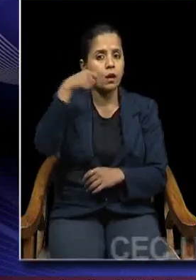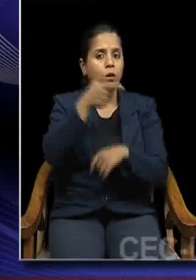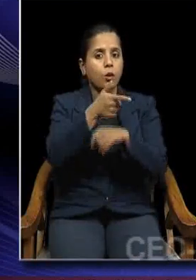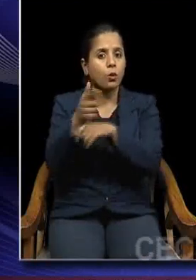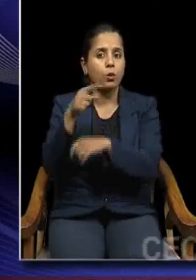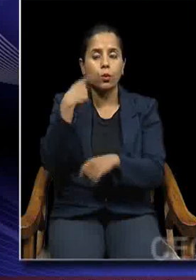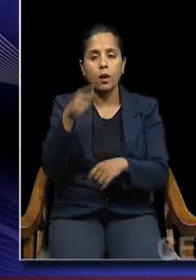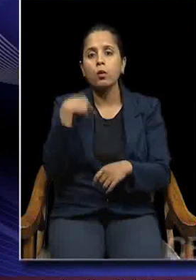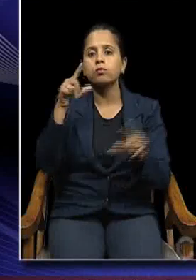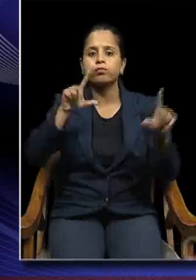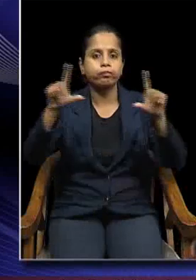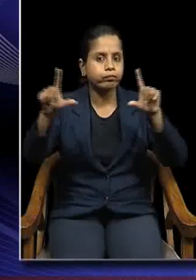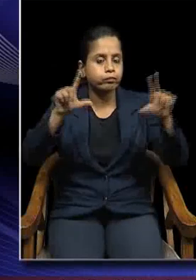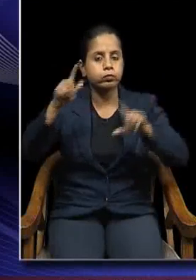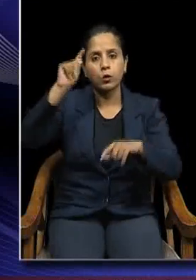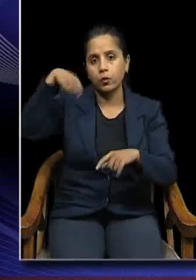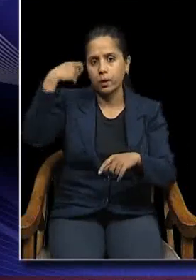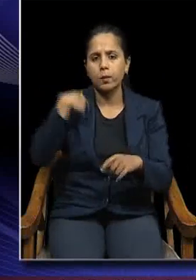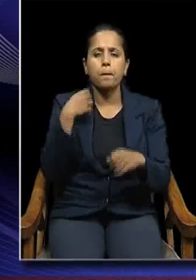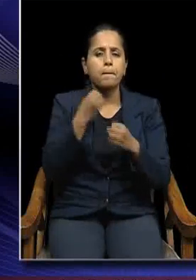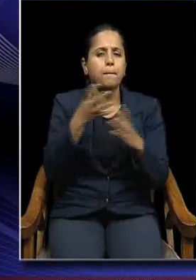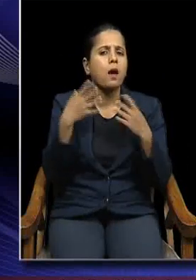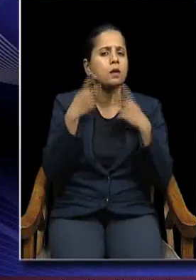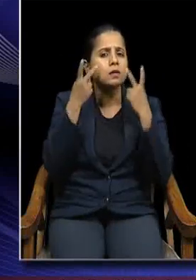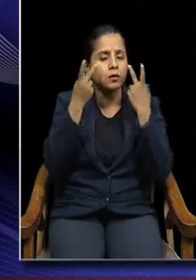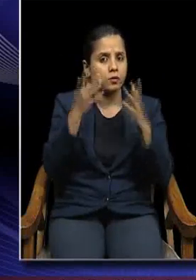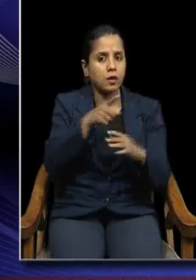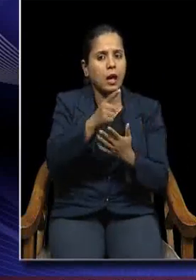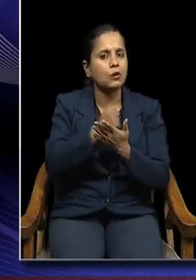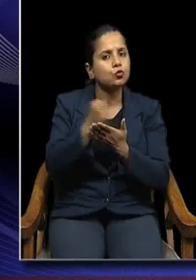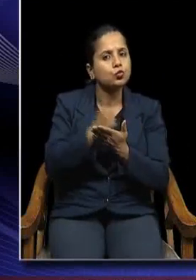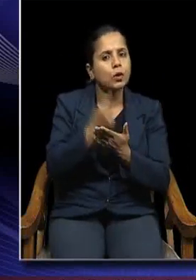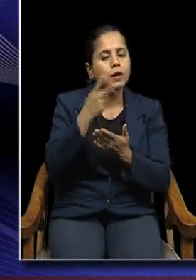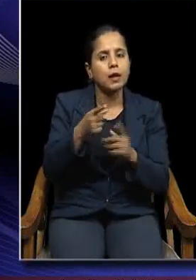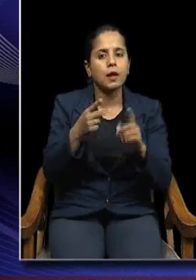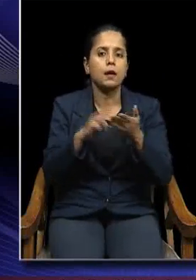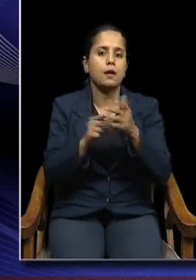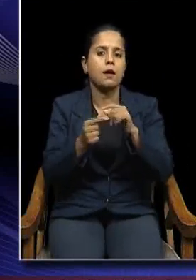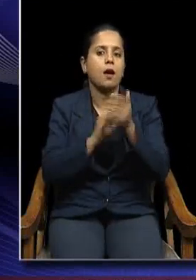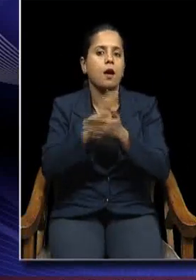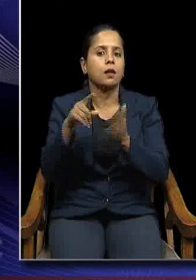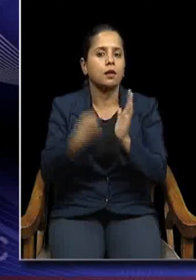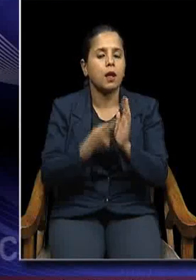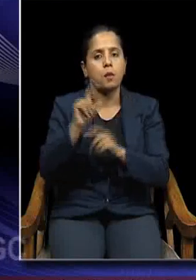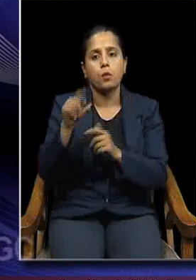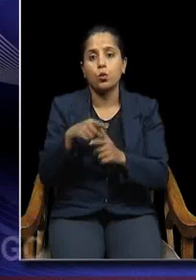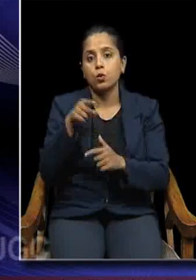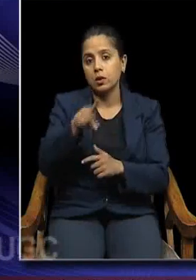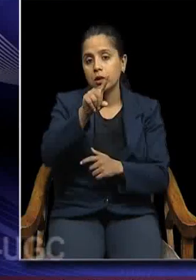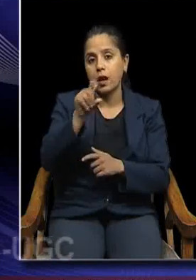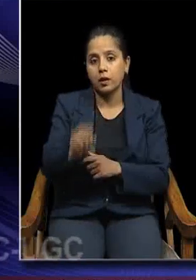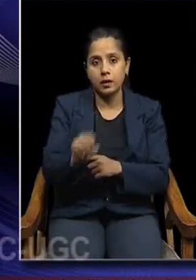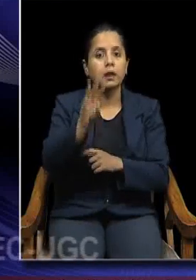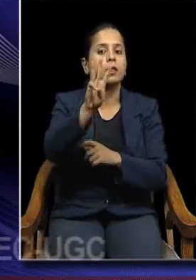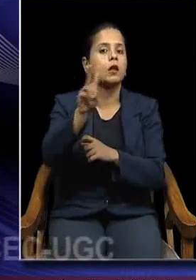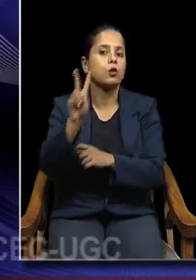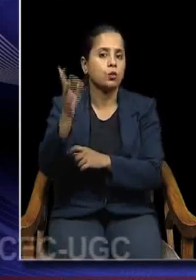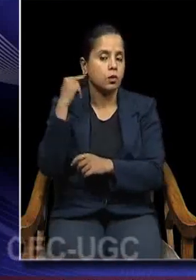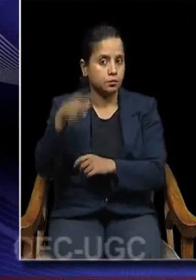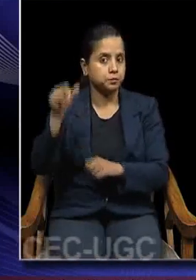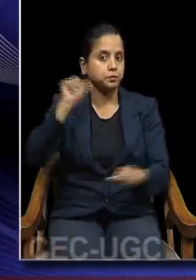short stories they were being adapted on the screen, and the names which I have mentioned, many of